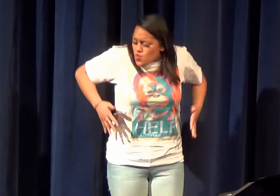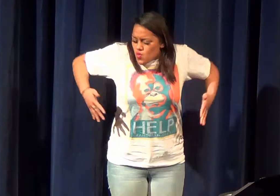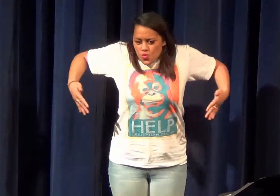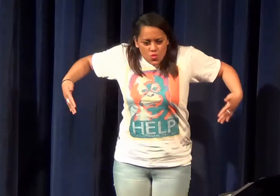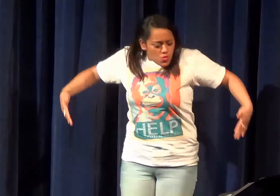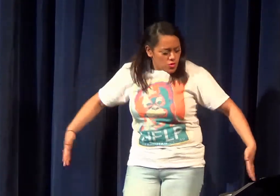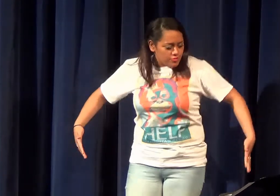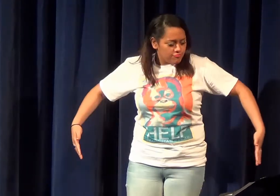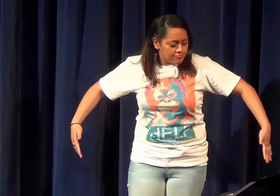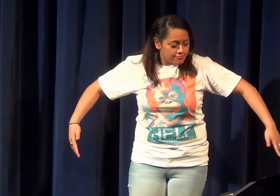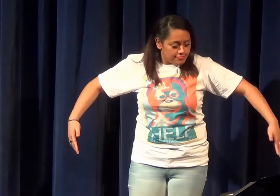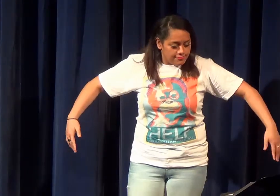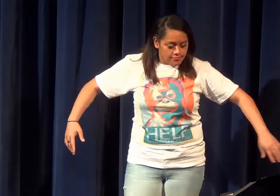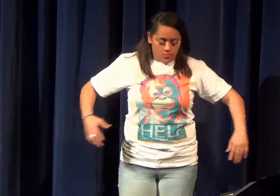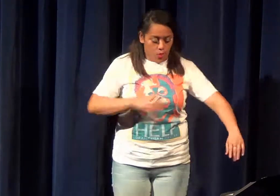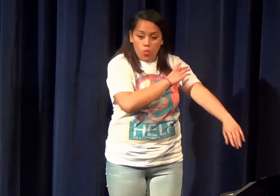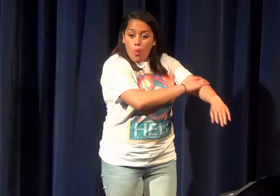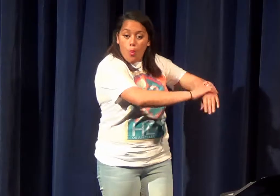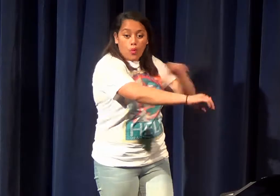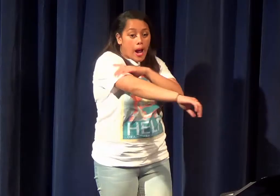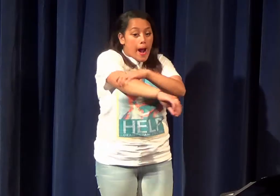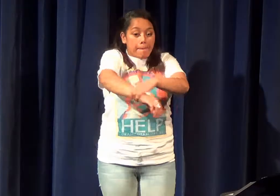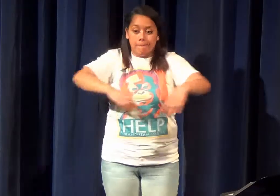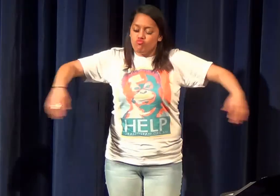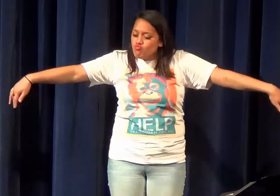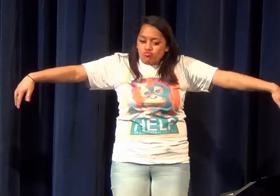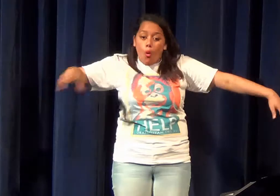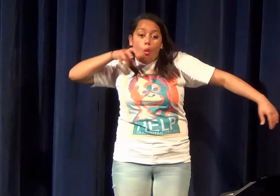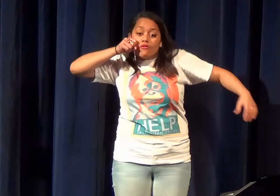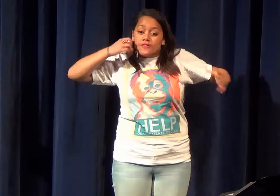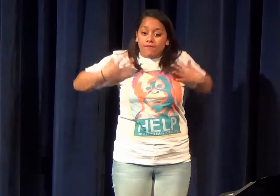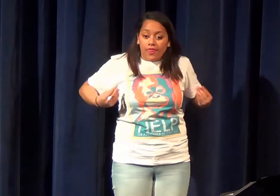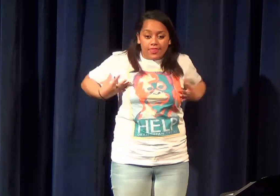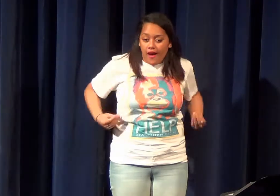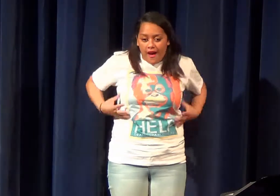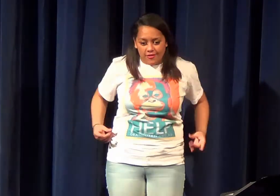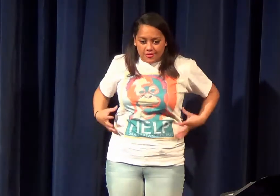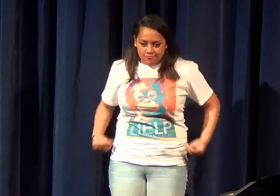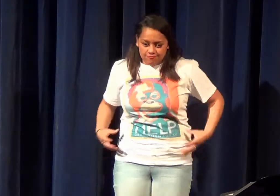The orangutan is quite a large creature with long arms and orange fur.